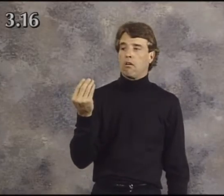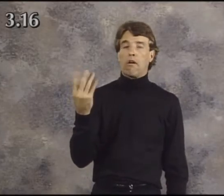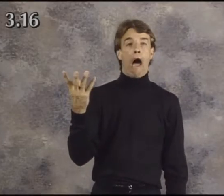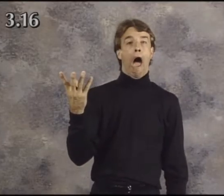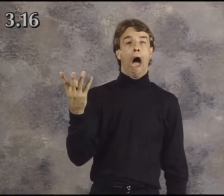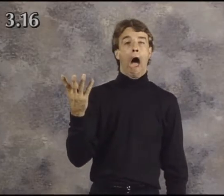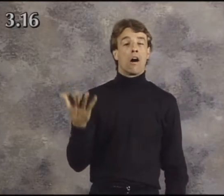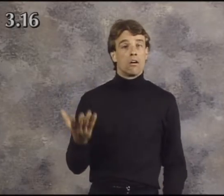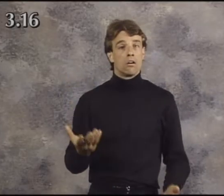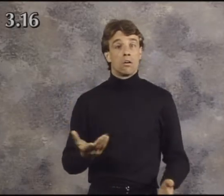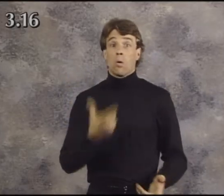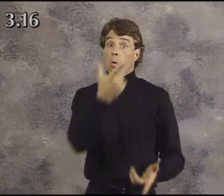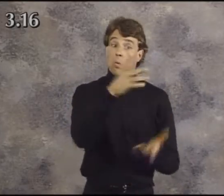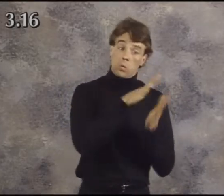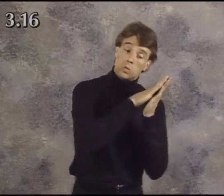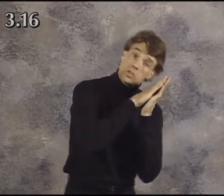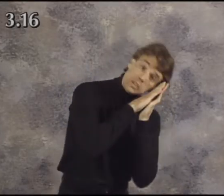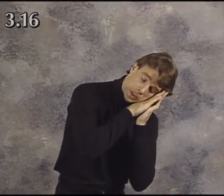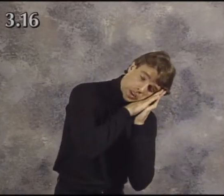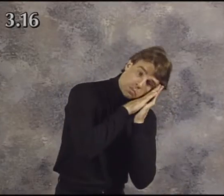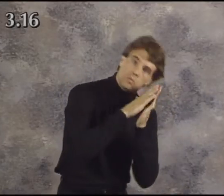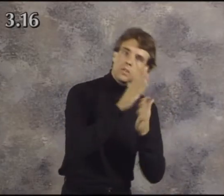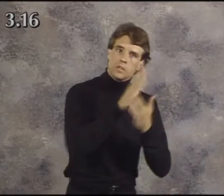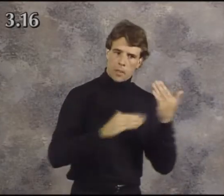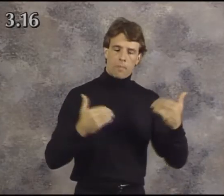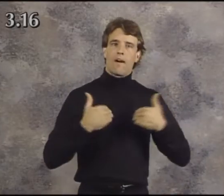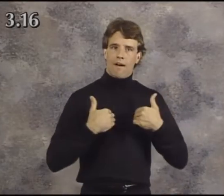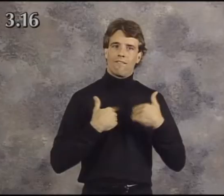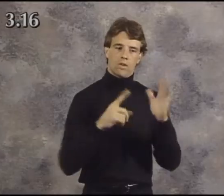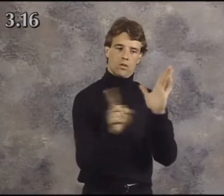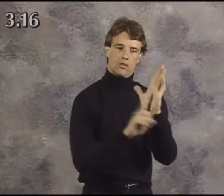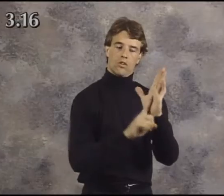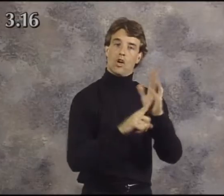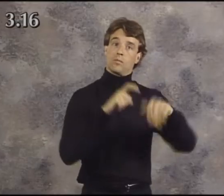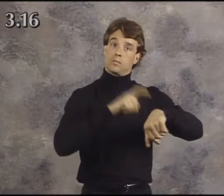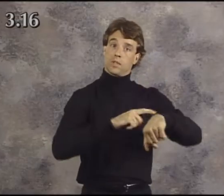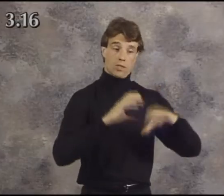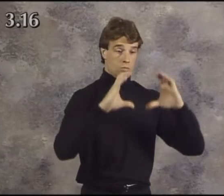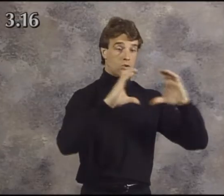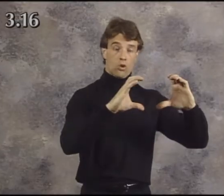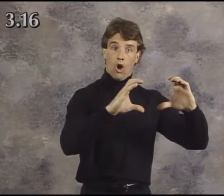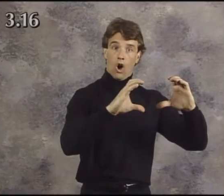flashes when the baby cries. Some have a flashing light alarm clock.